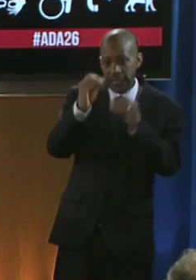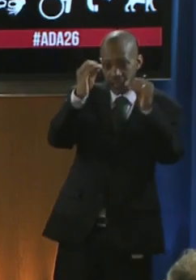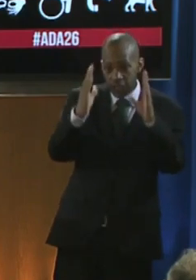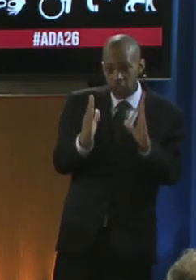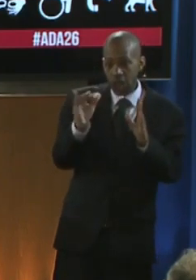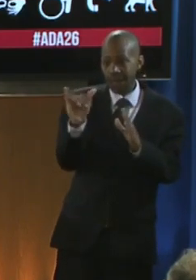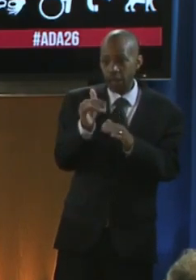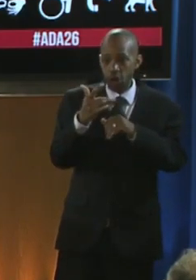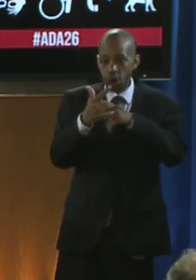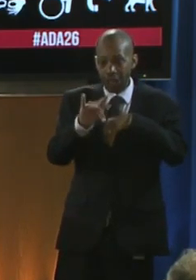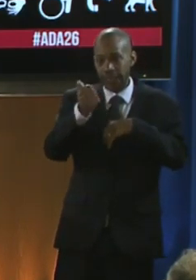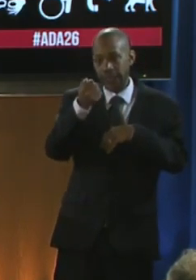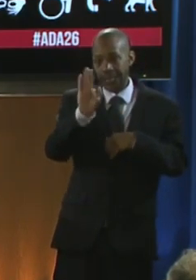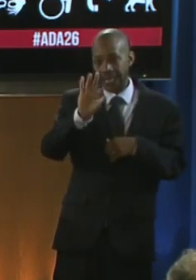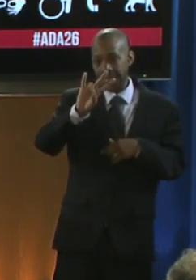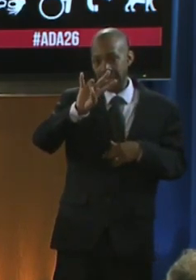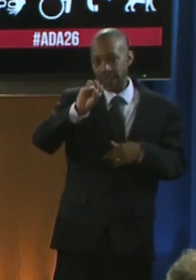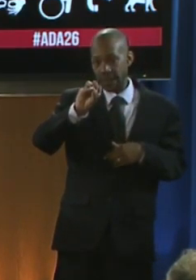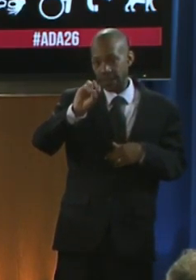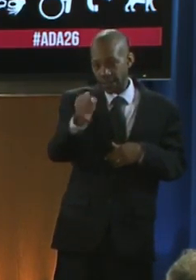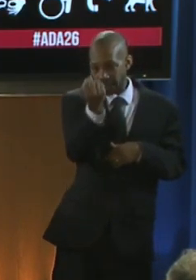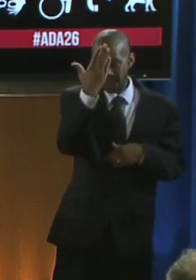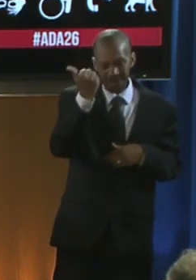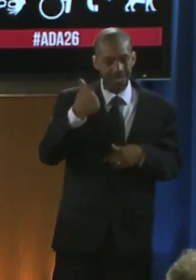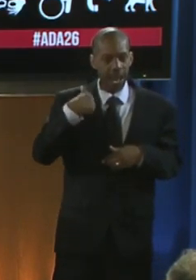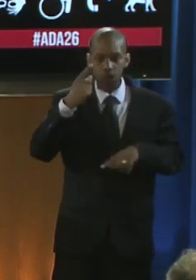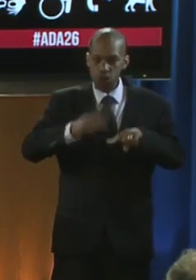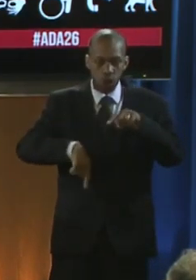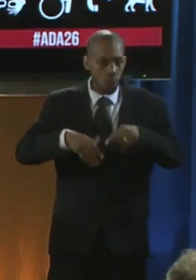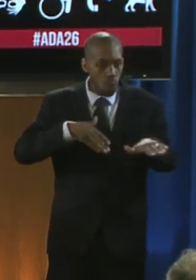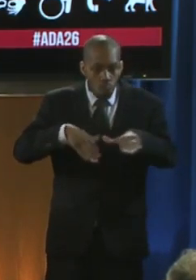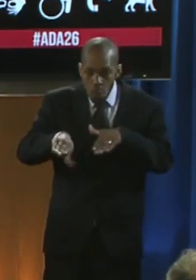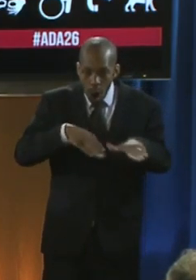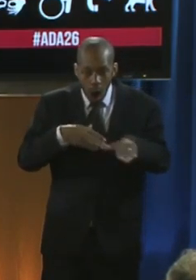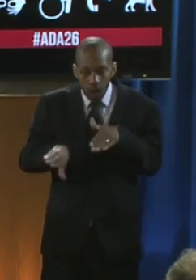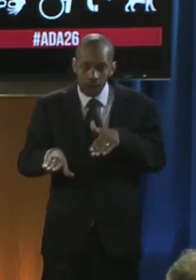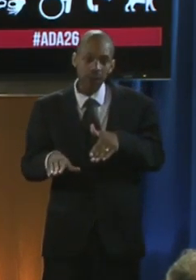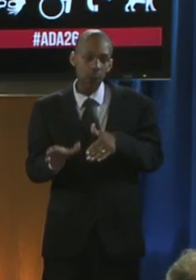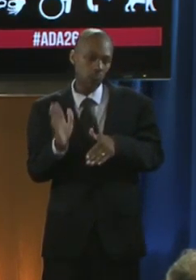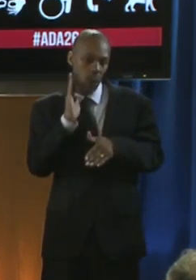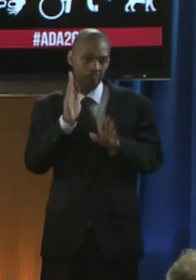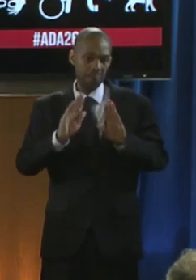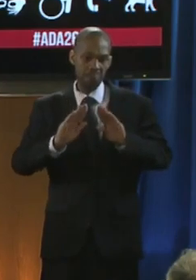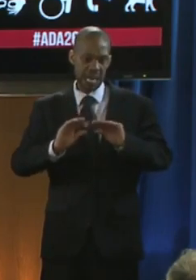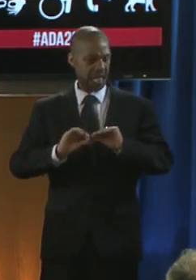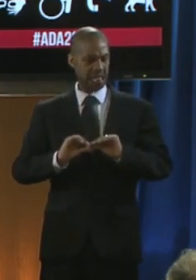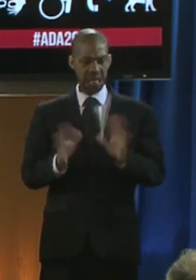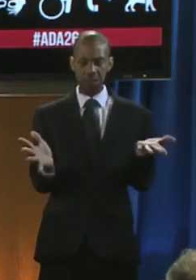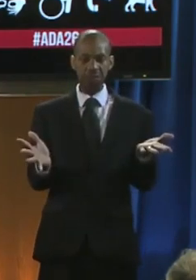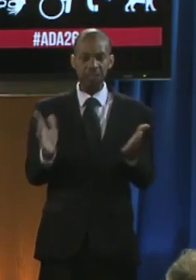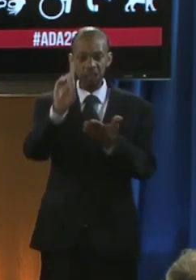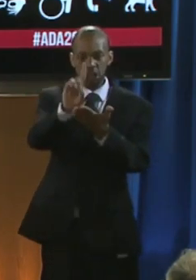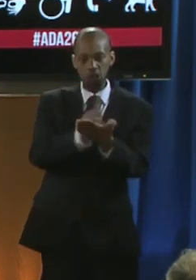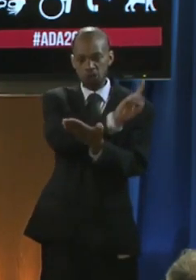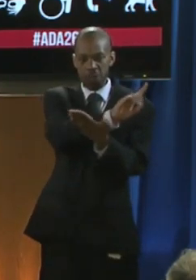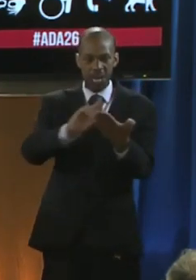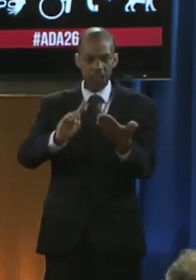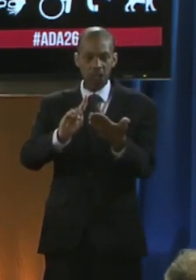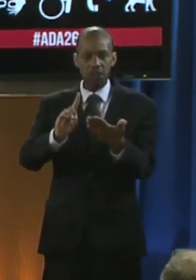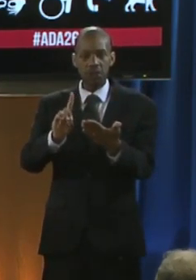in the early 1970s, because I couldn't walk, would clearly be considered discrimination under the